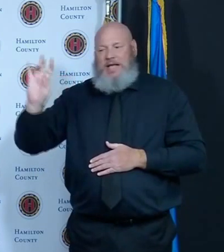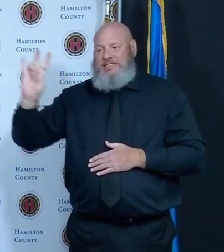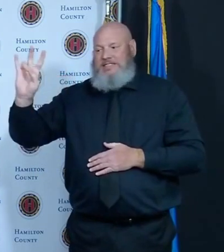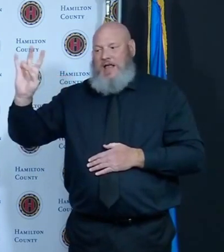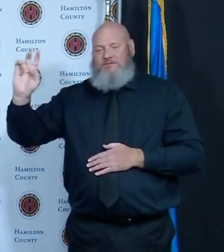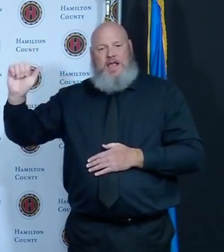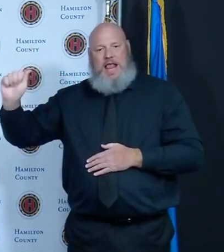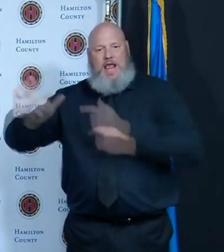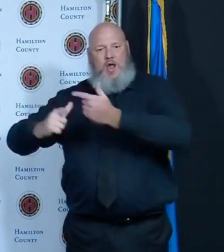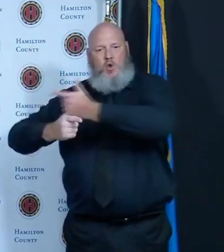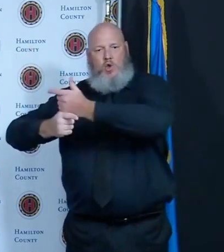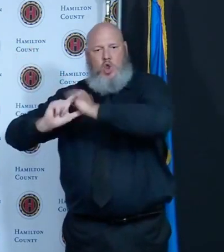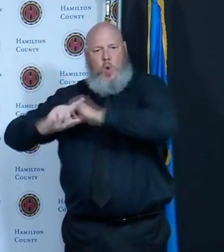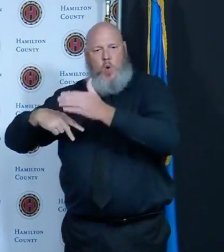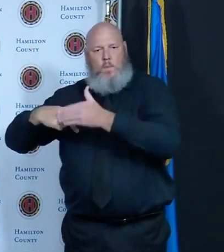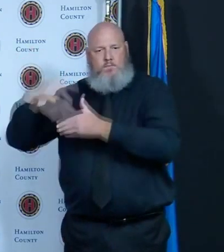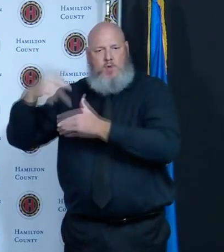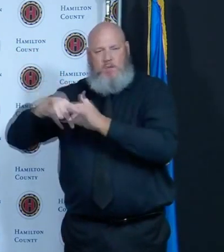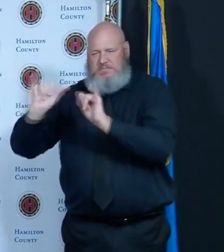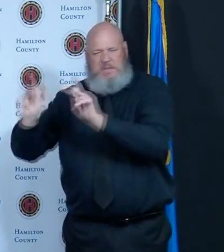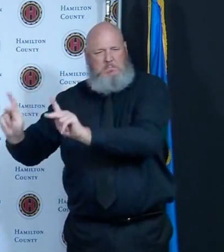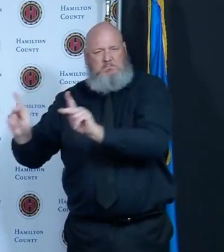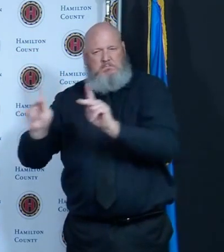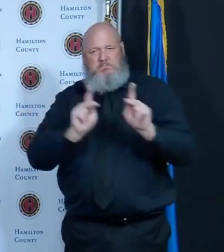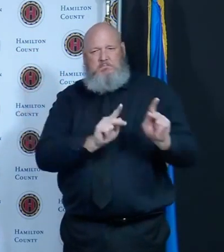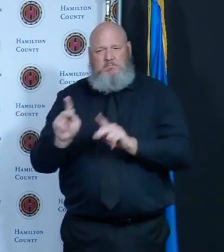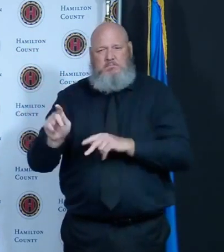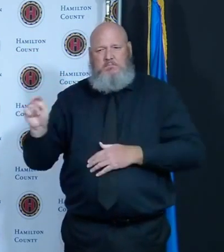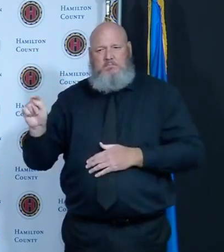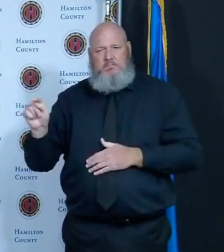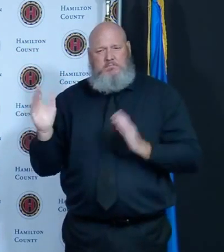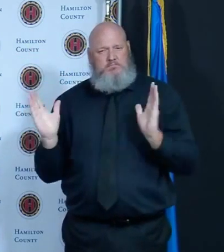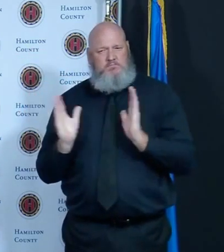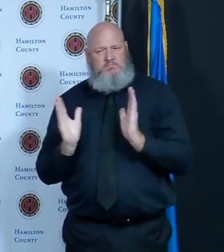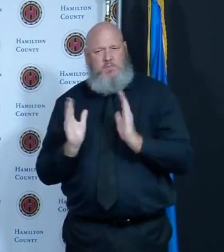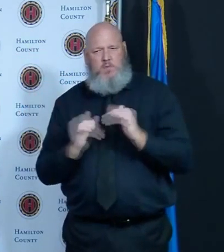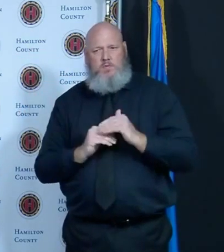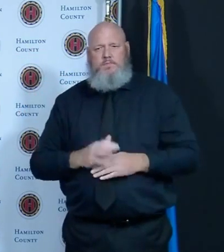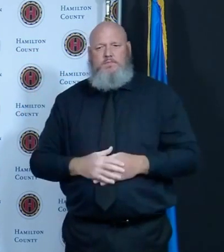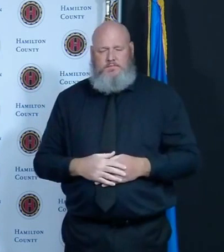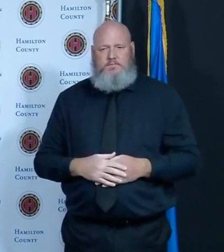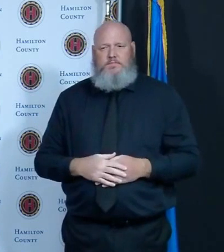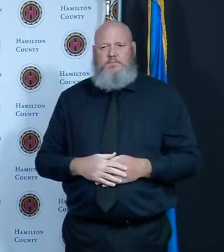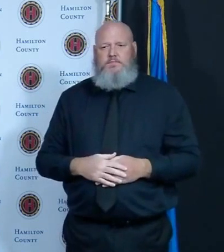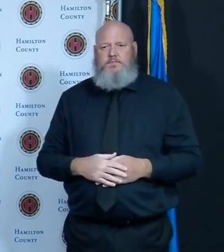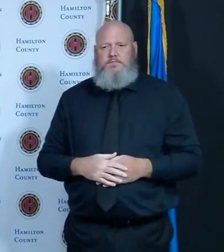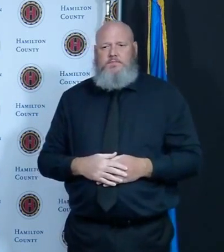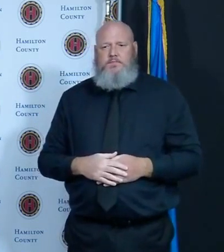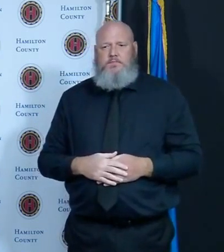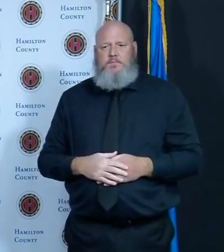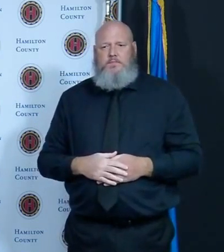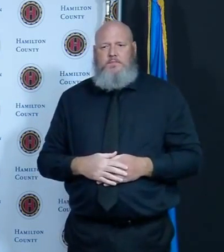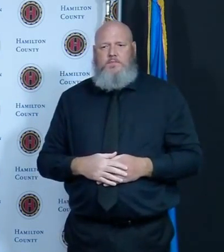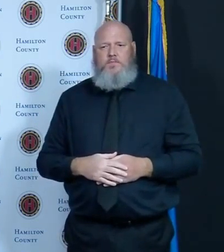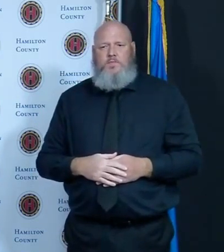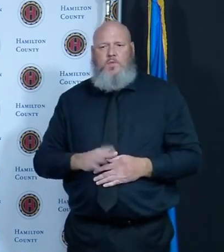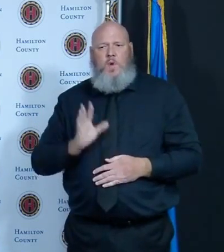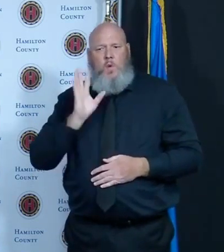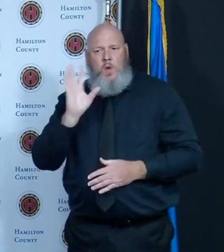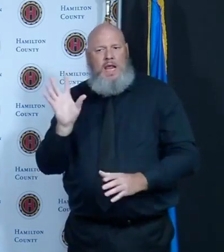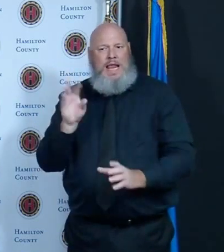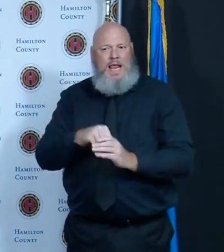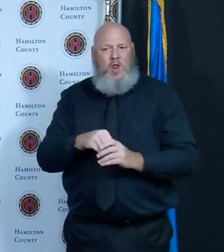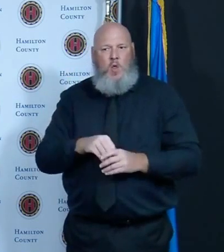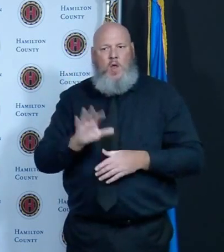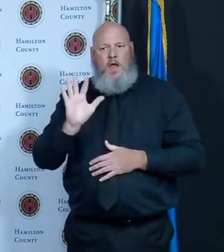This program is open to most businesses with less than 500 employees, and it includes 501c3